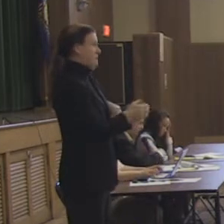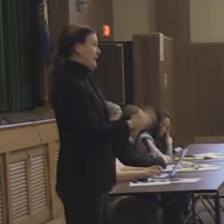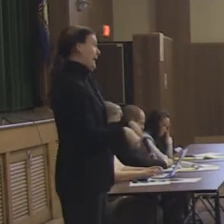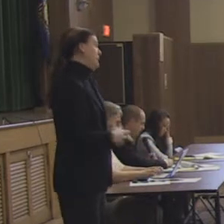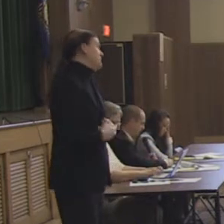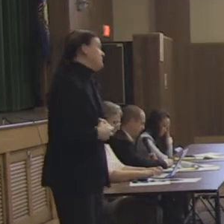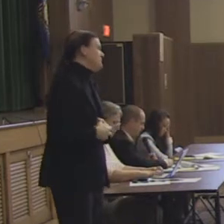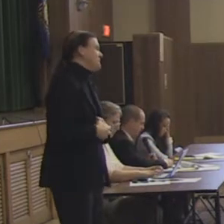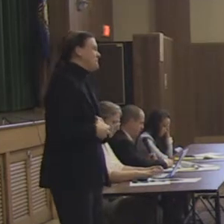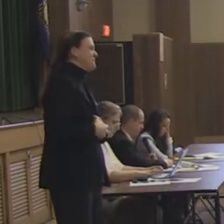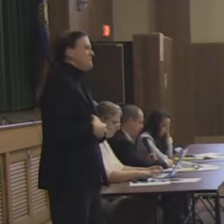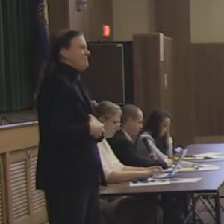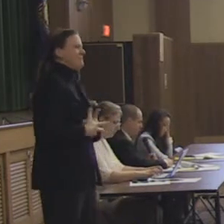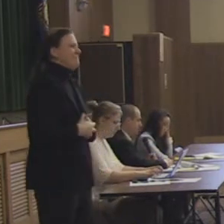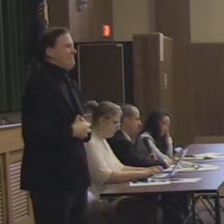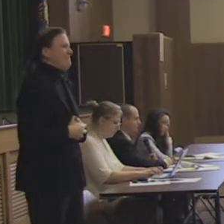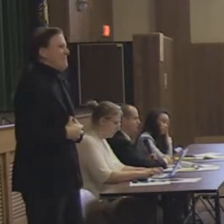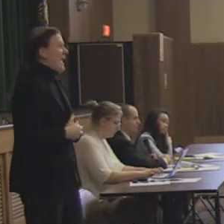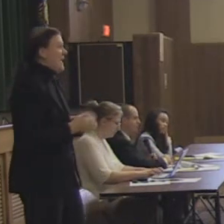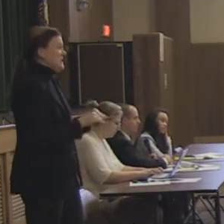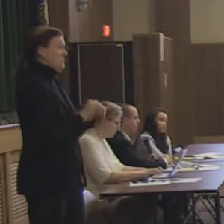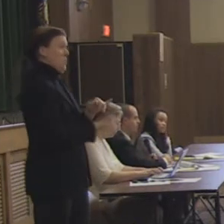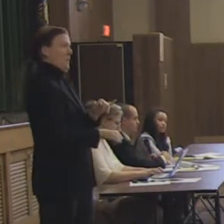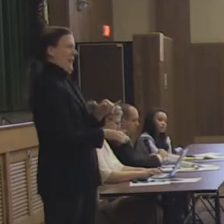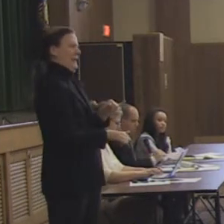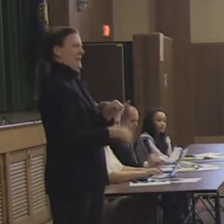Next, we have Paul Broadwin.